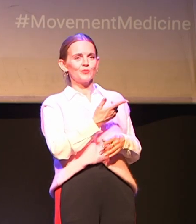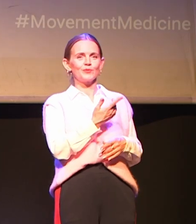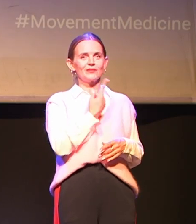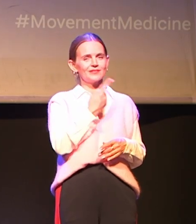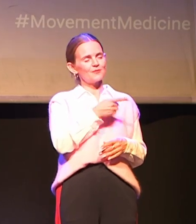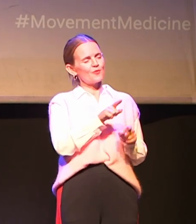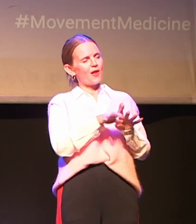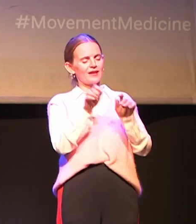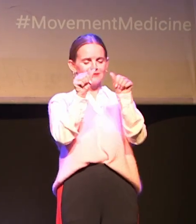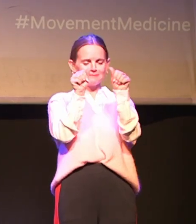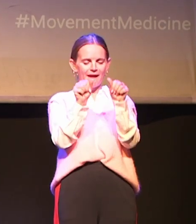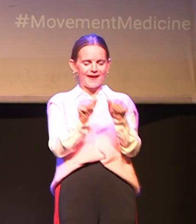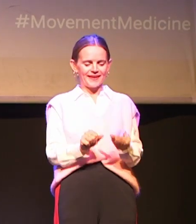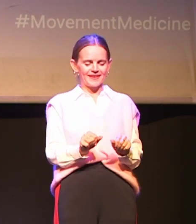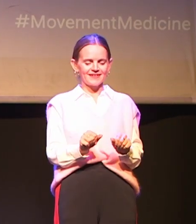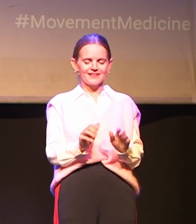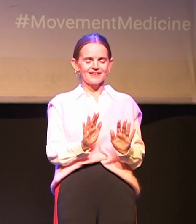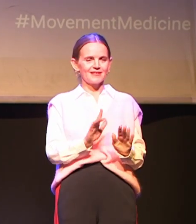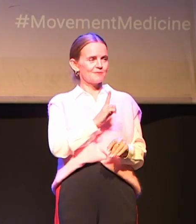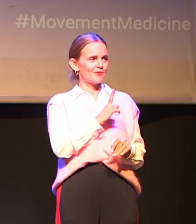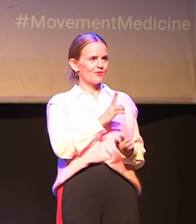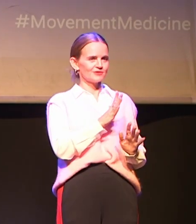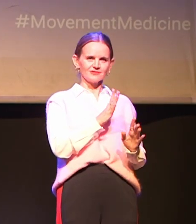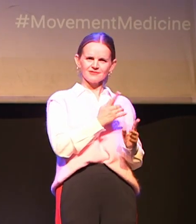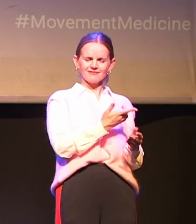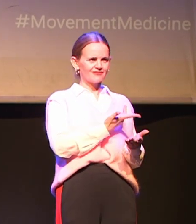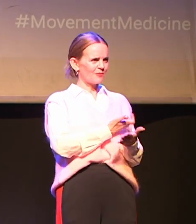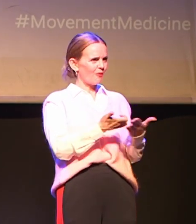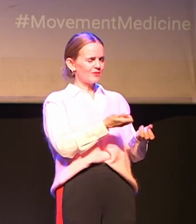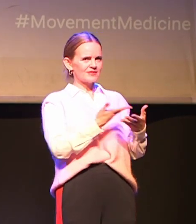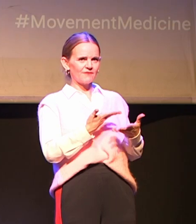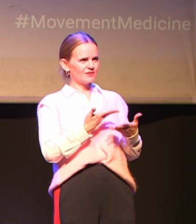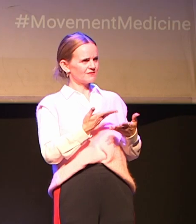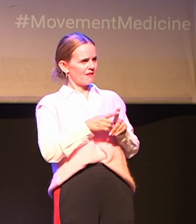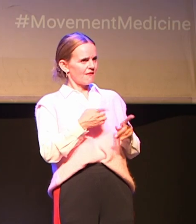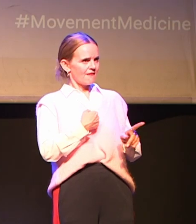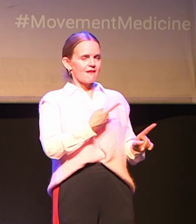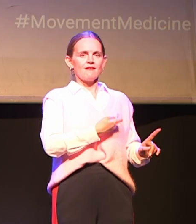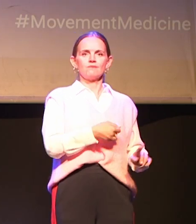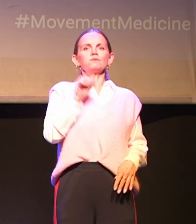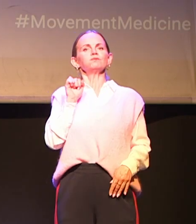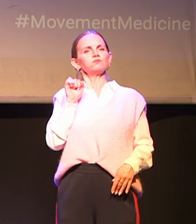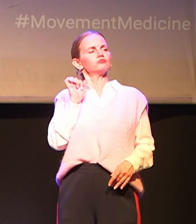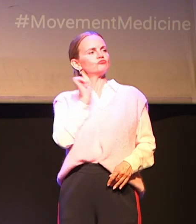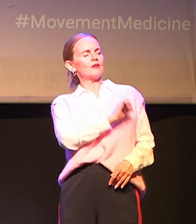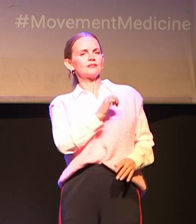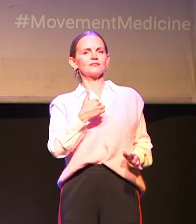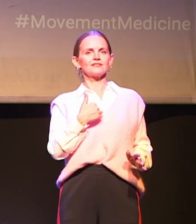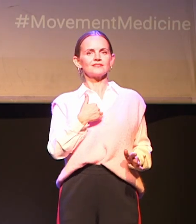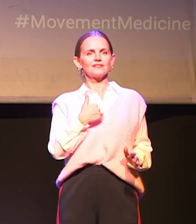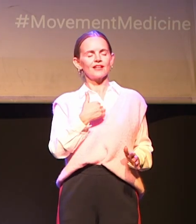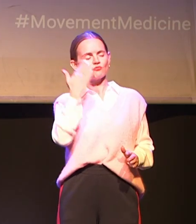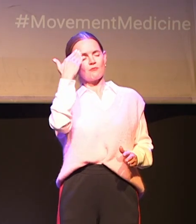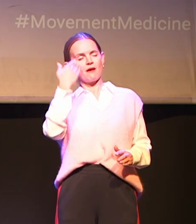consistently give us receipts and also hold us upright. And one of the things that you remind us of is that in